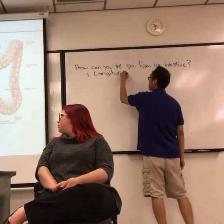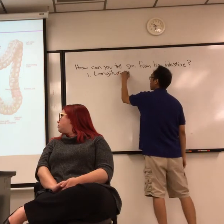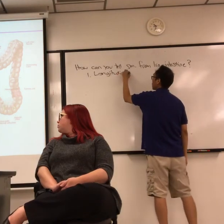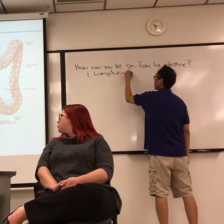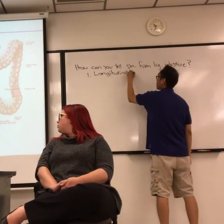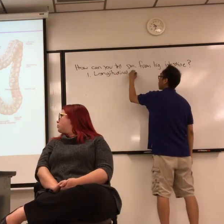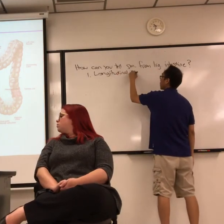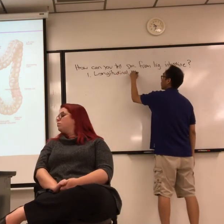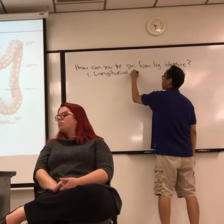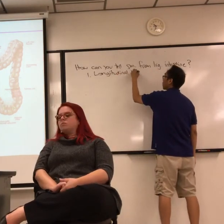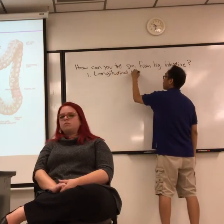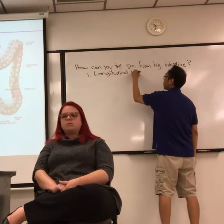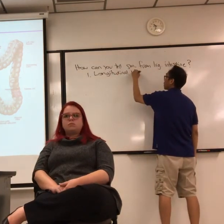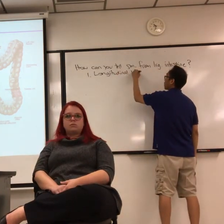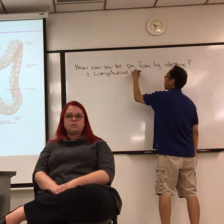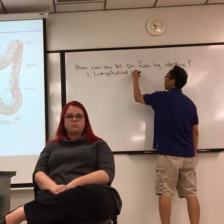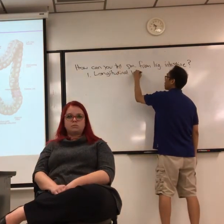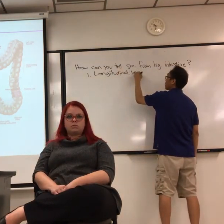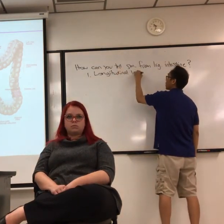Longitudinal